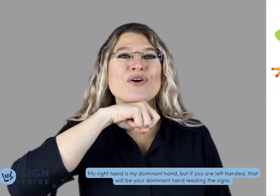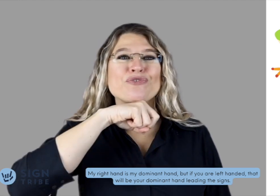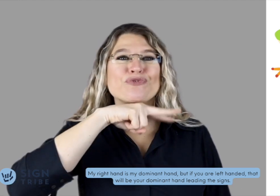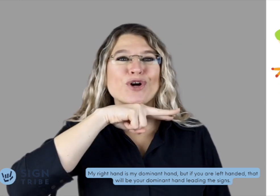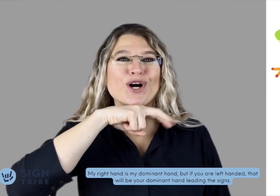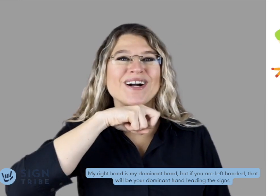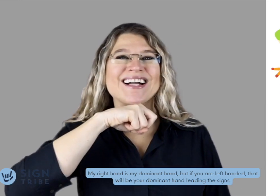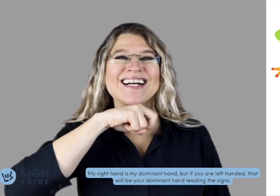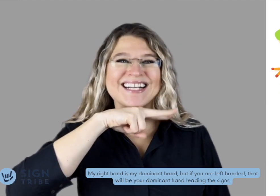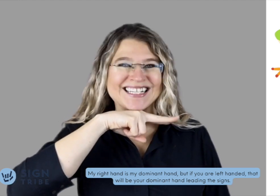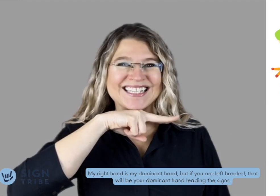Frog.